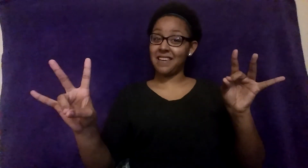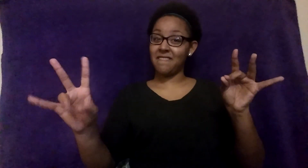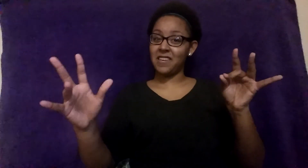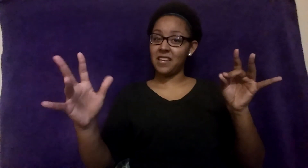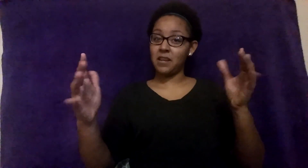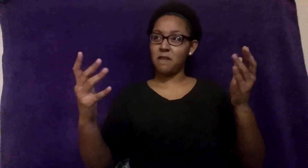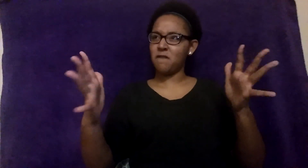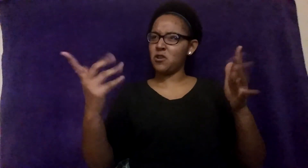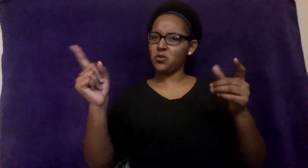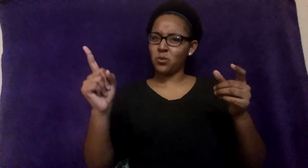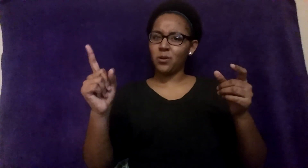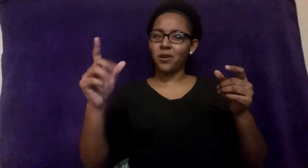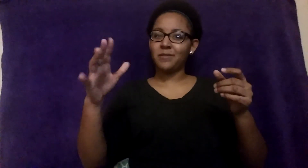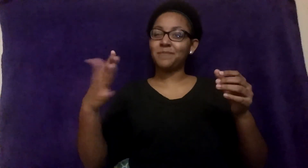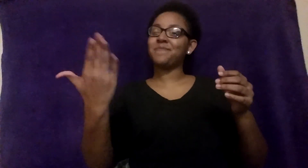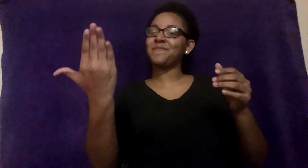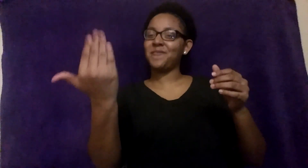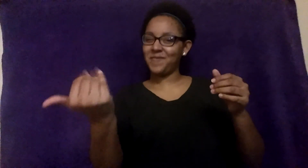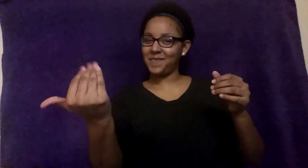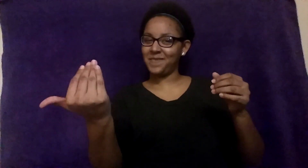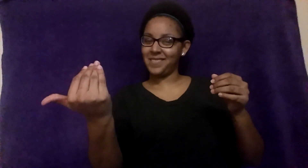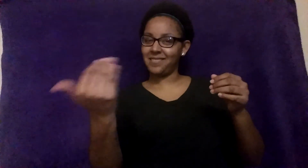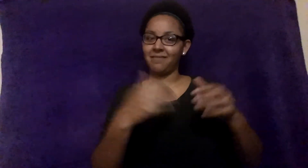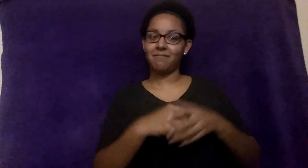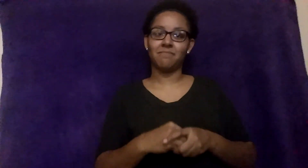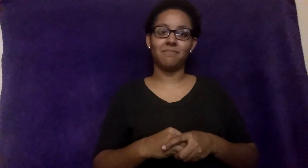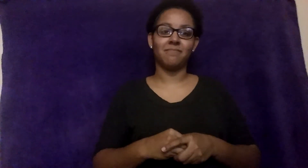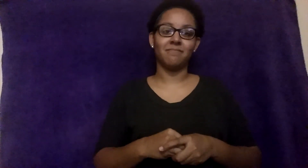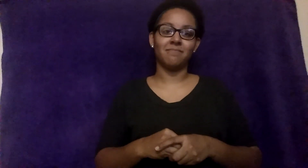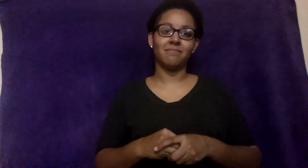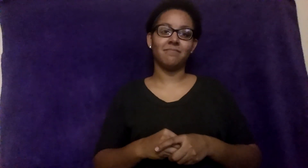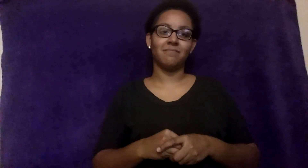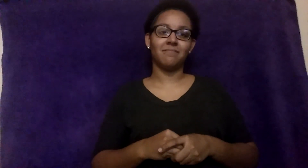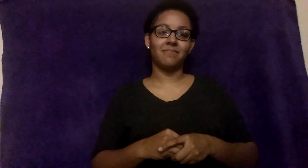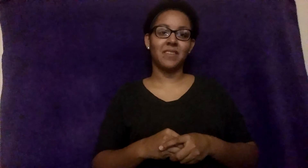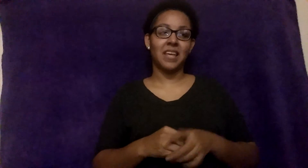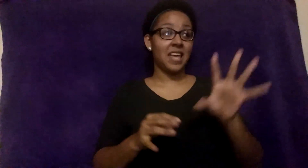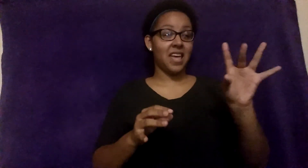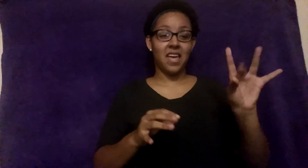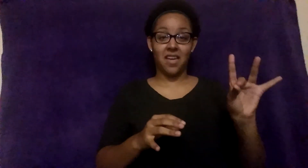7. We go to 15. 8 plus 7 is 15.